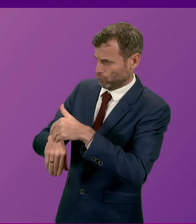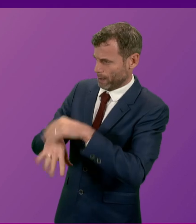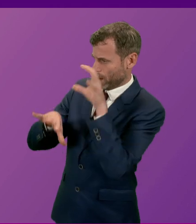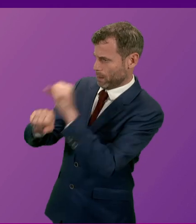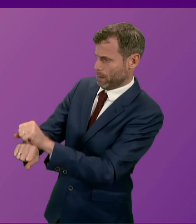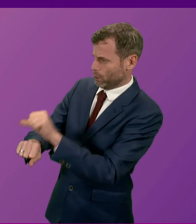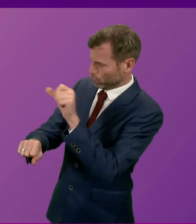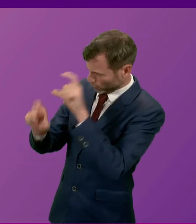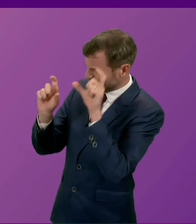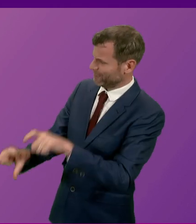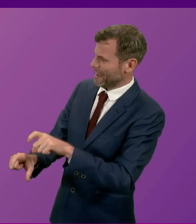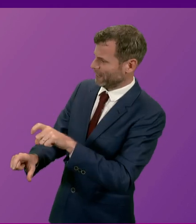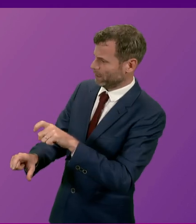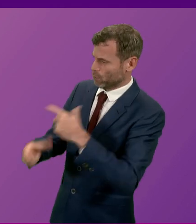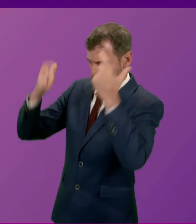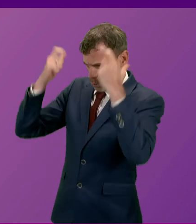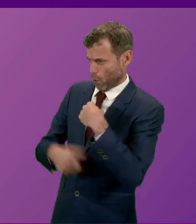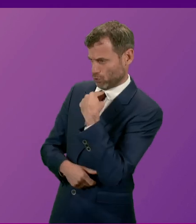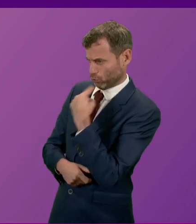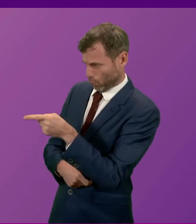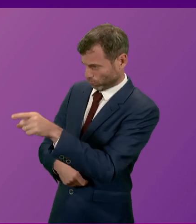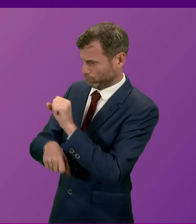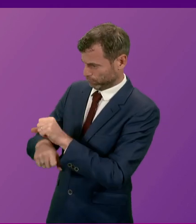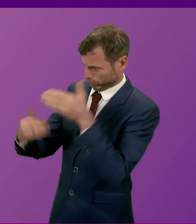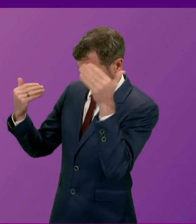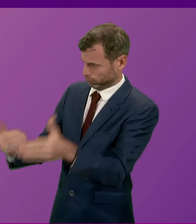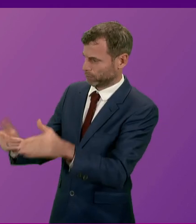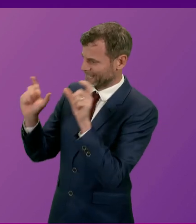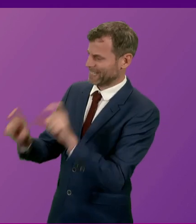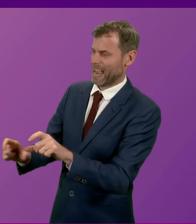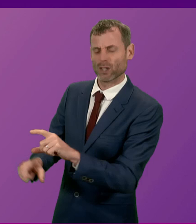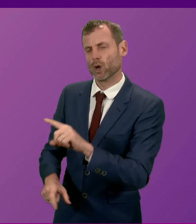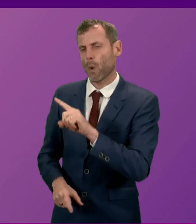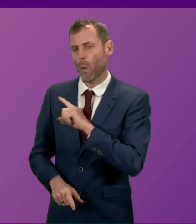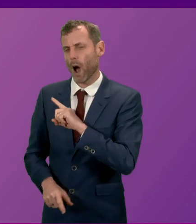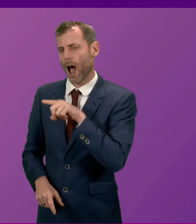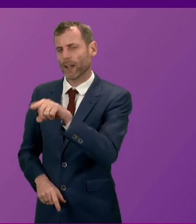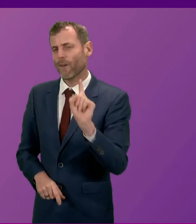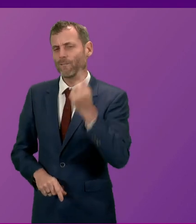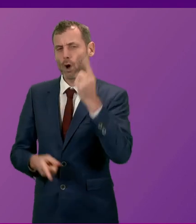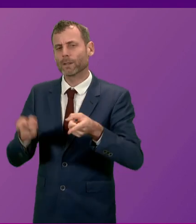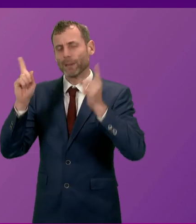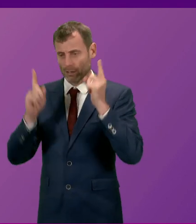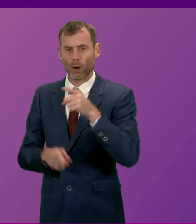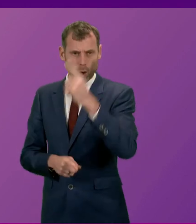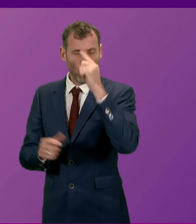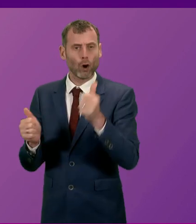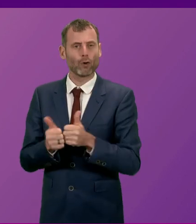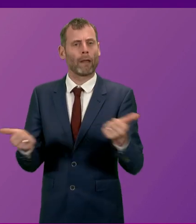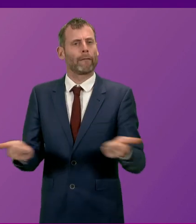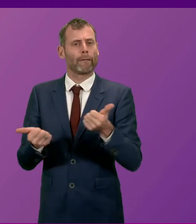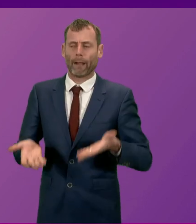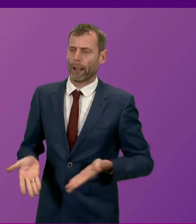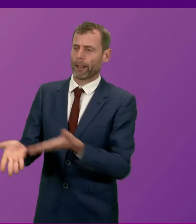the sentences that they are given. So would the First Minister ever find it acceptable to let those kind of criminals out